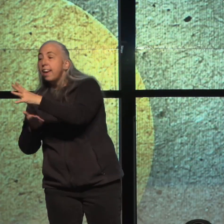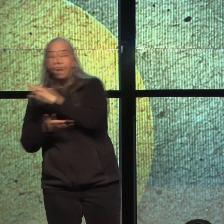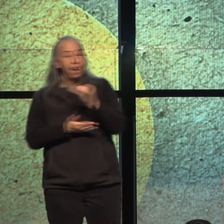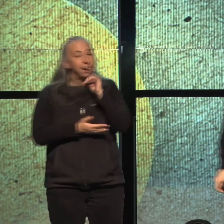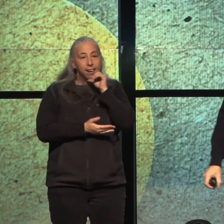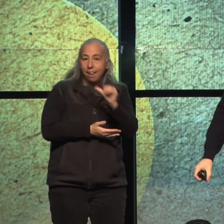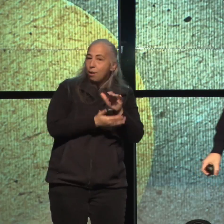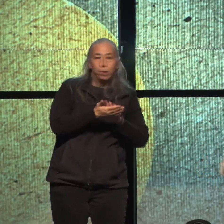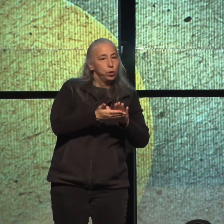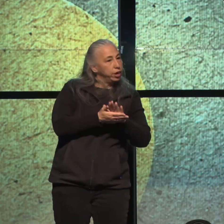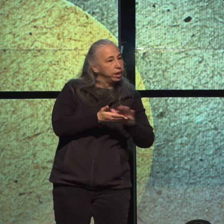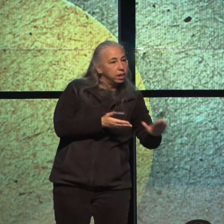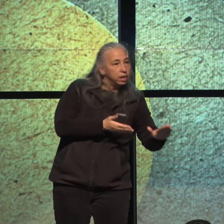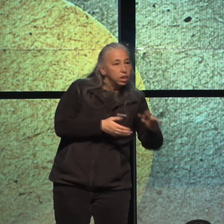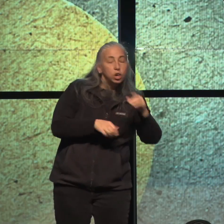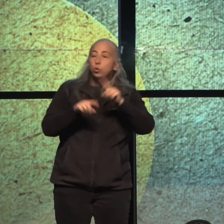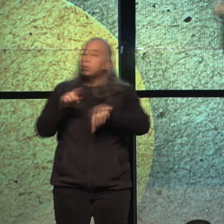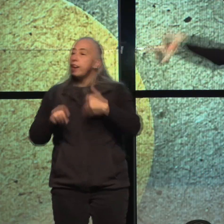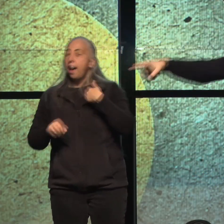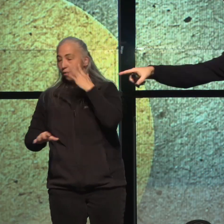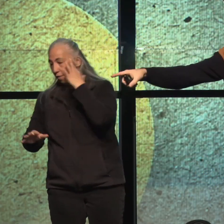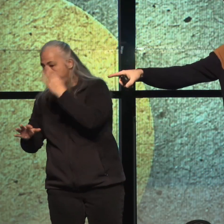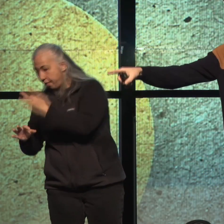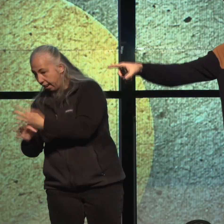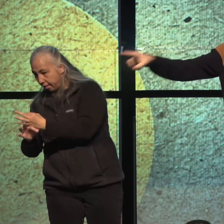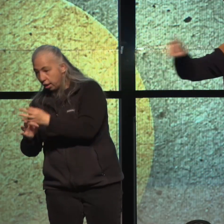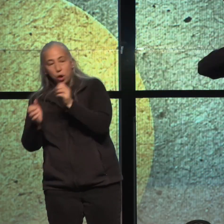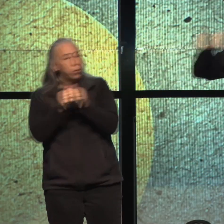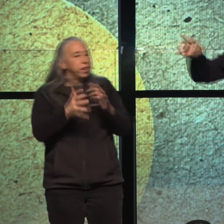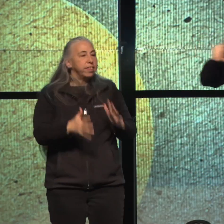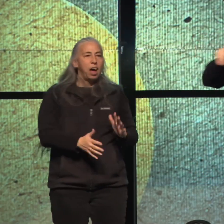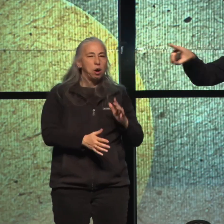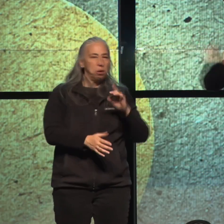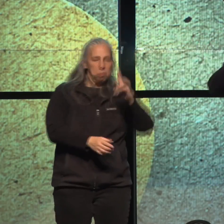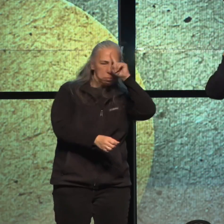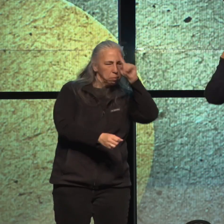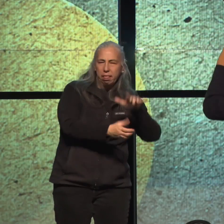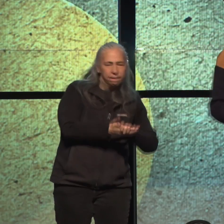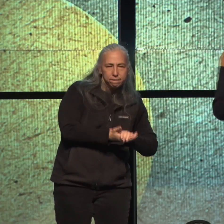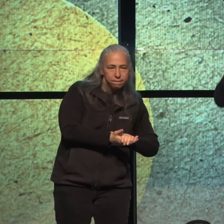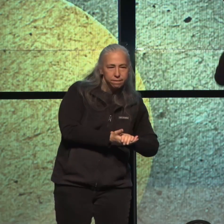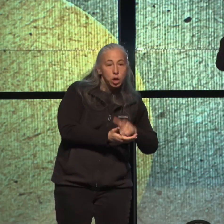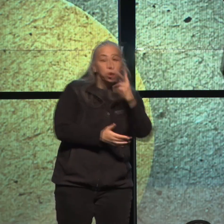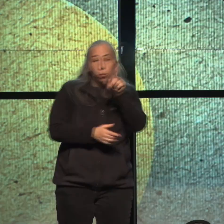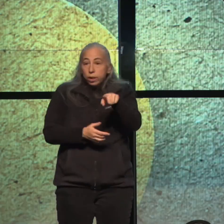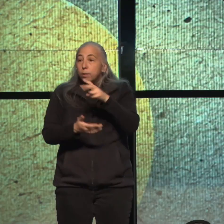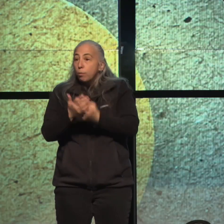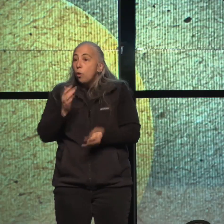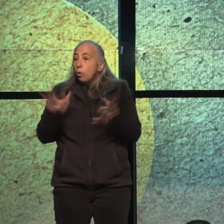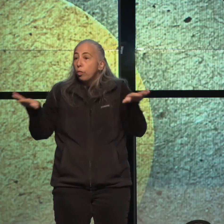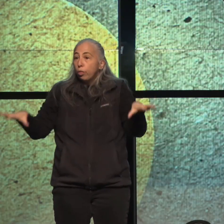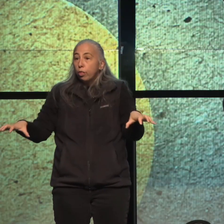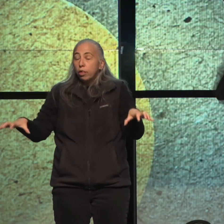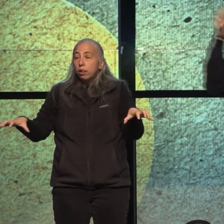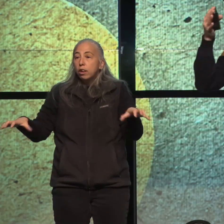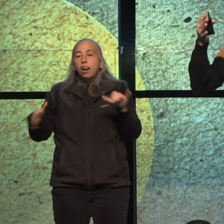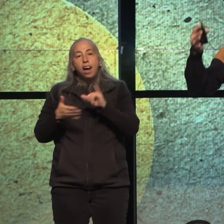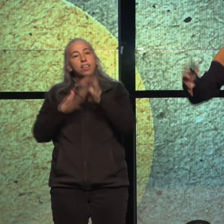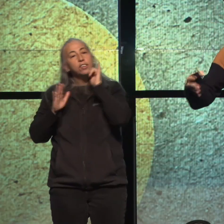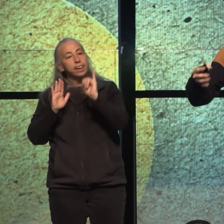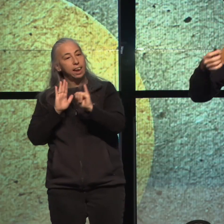You cannot have orthodoxy without heresy. You need both to survive. See, these are identities that are formed